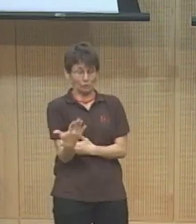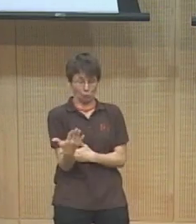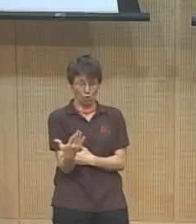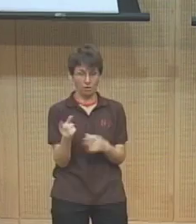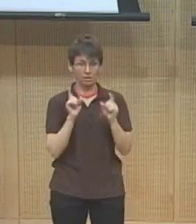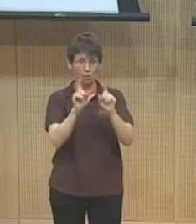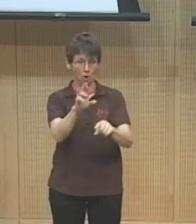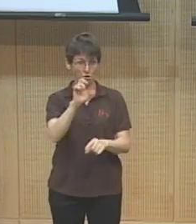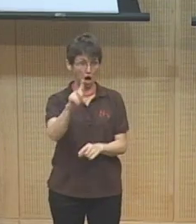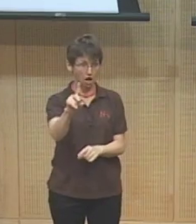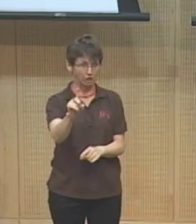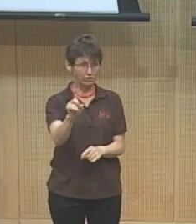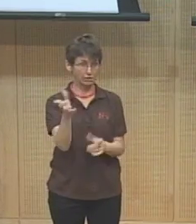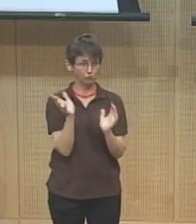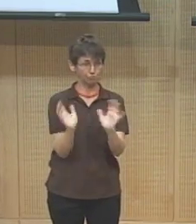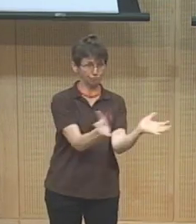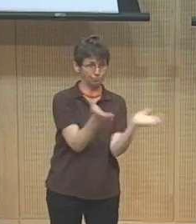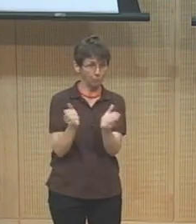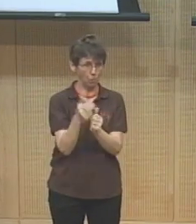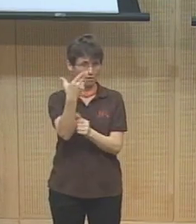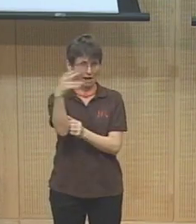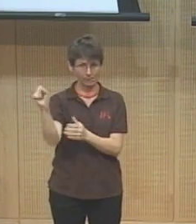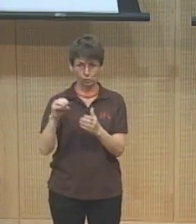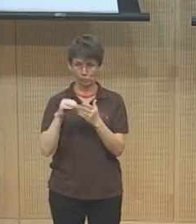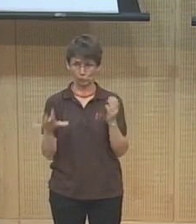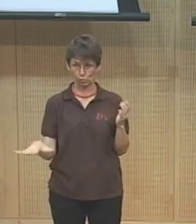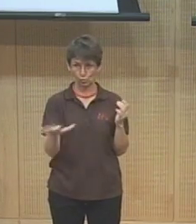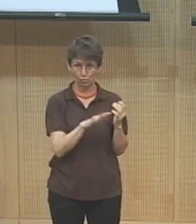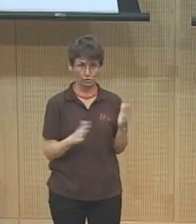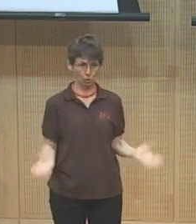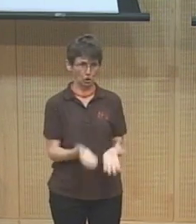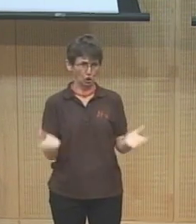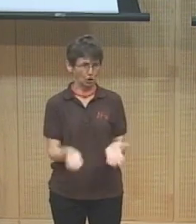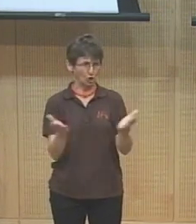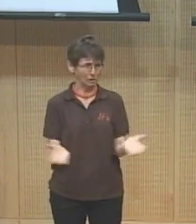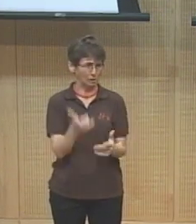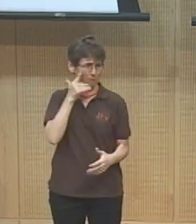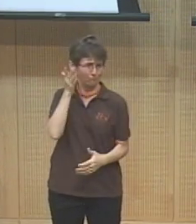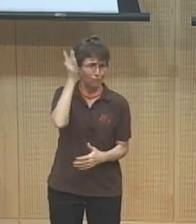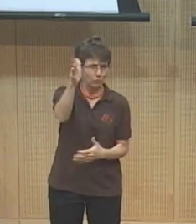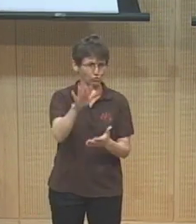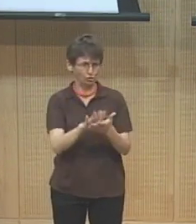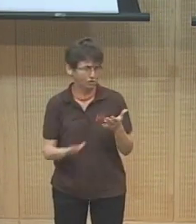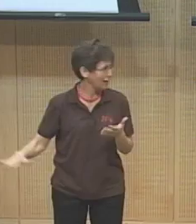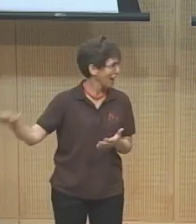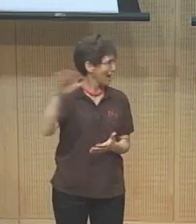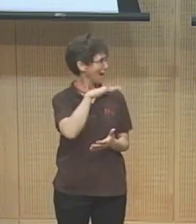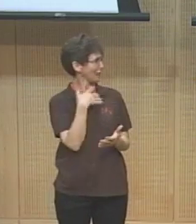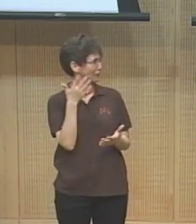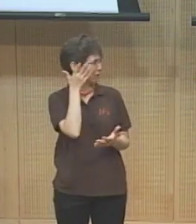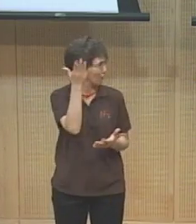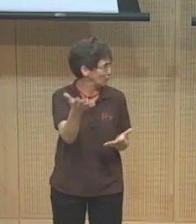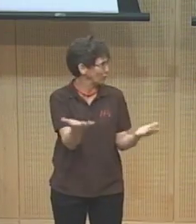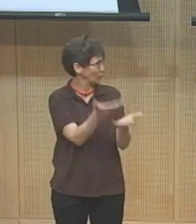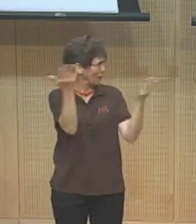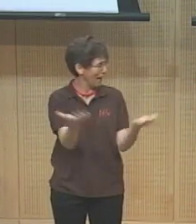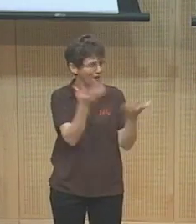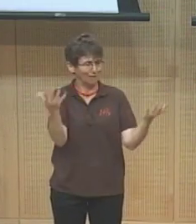This morning, he visited at the Rochester School for the Deaf and talked with high school students, and to help them prepare and